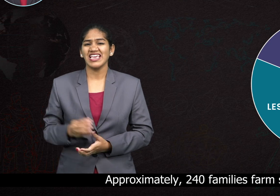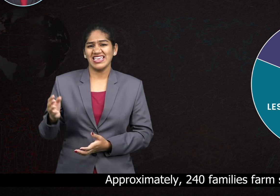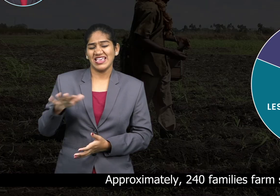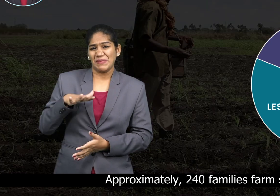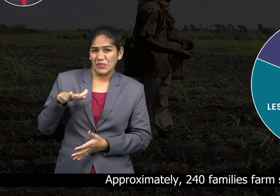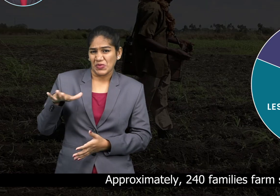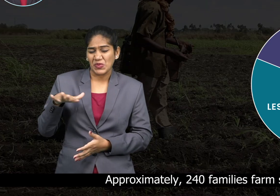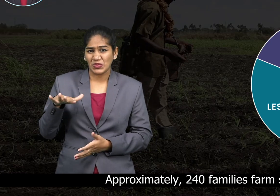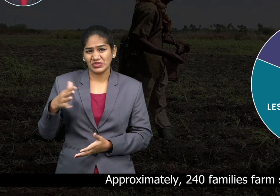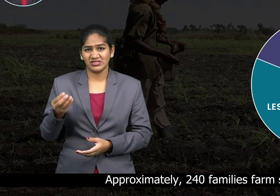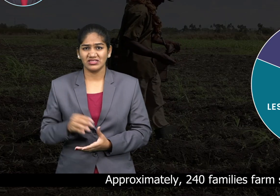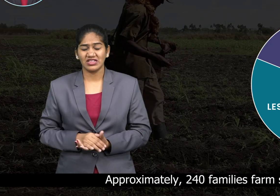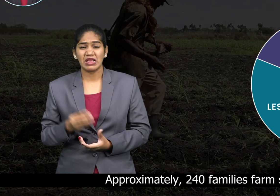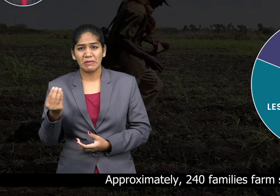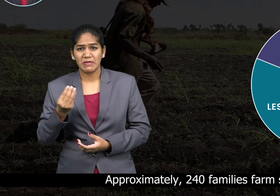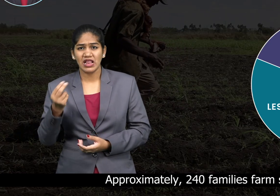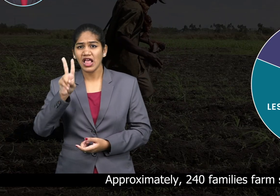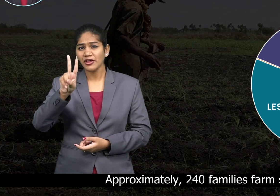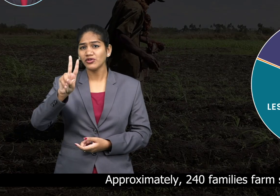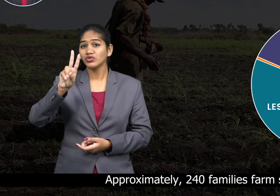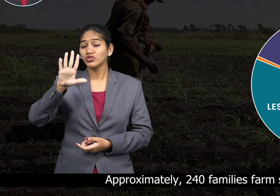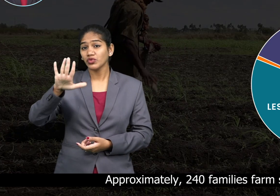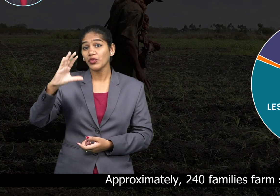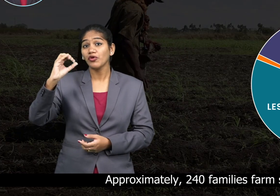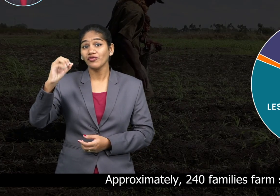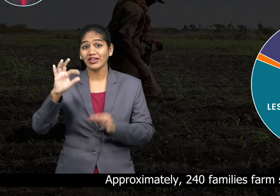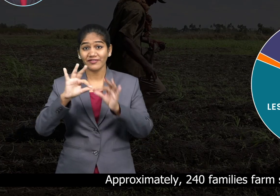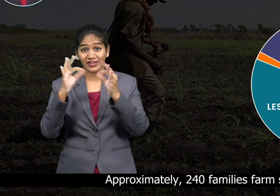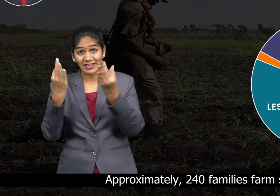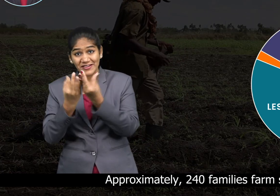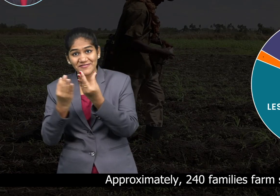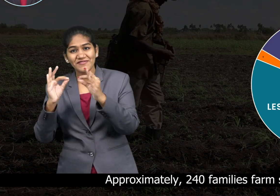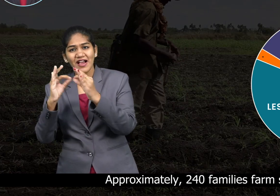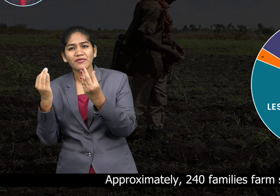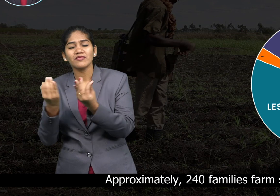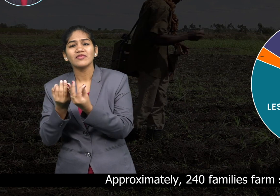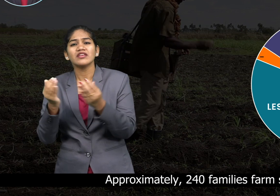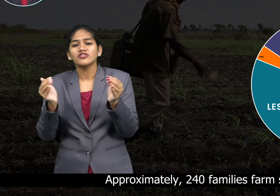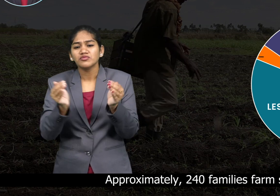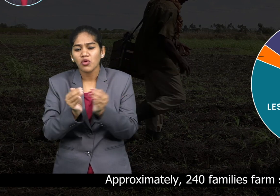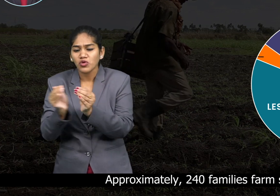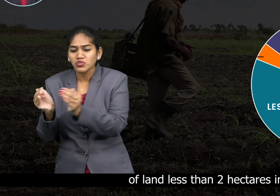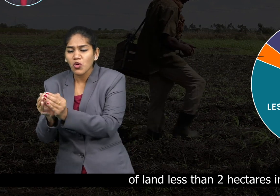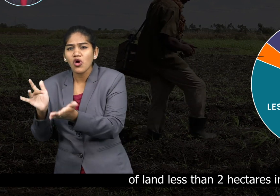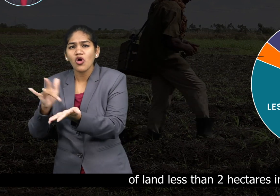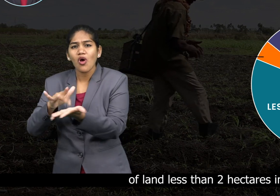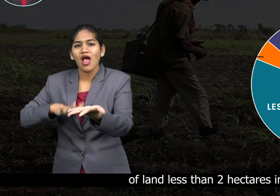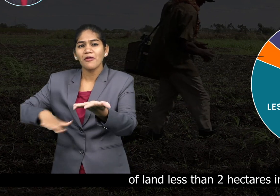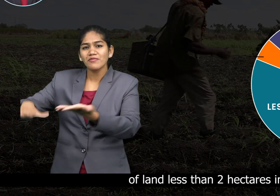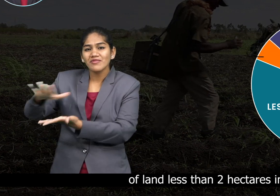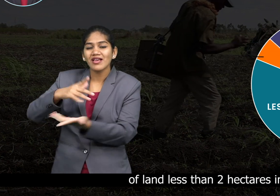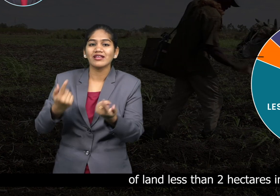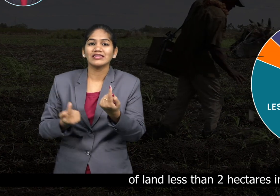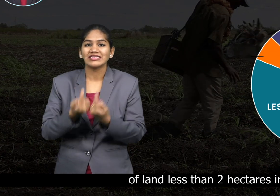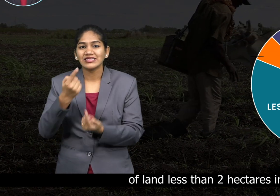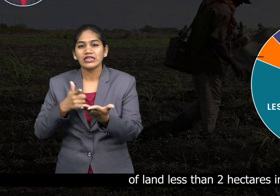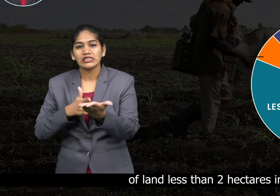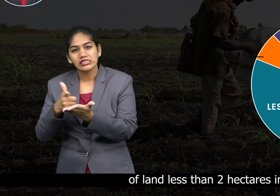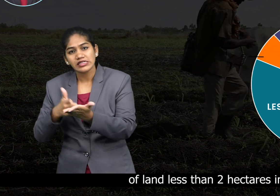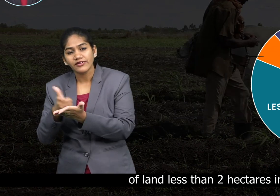Approximately 250 families farm small plots of land less than 2